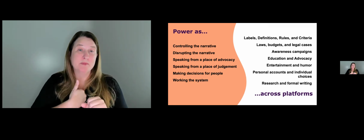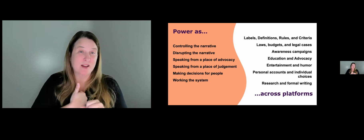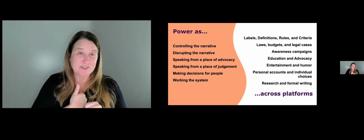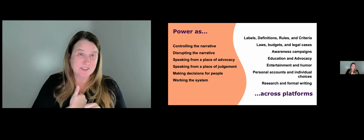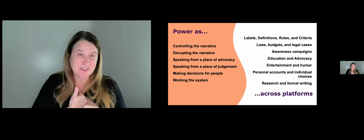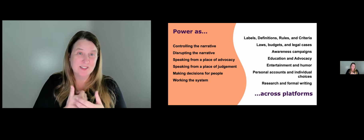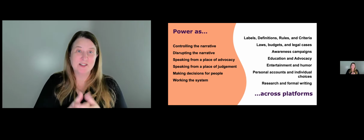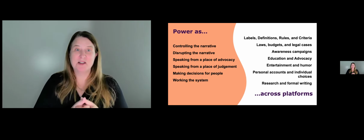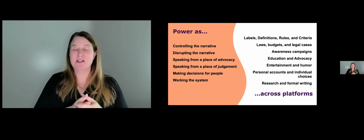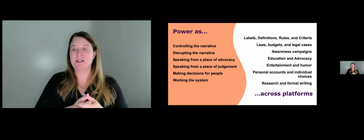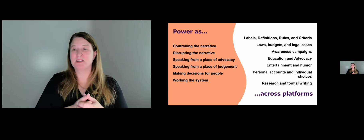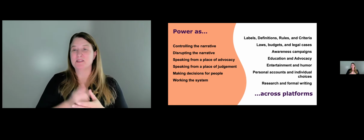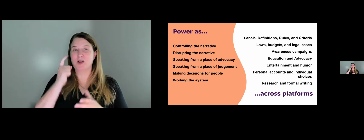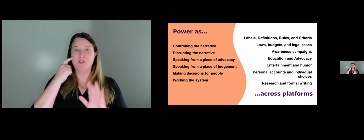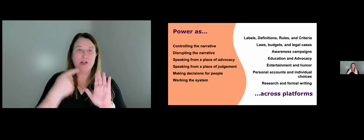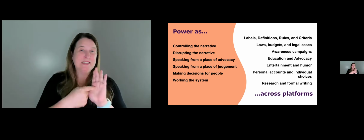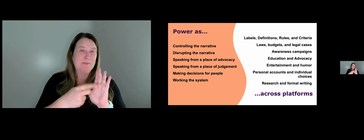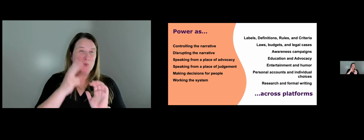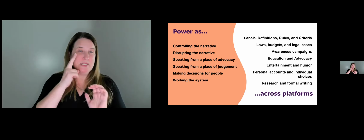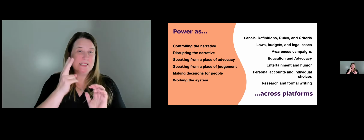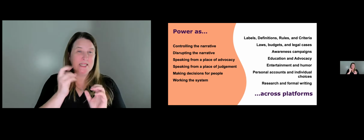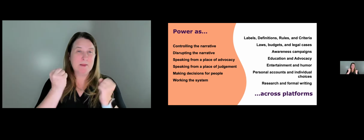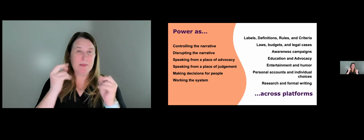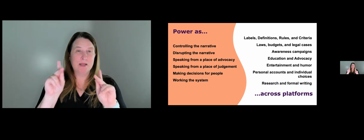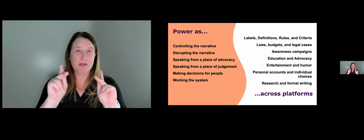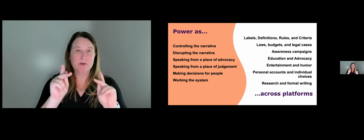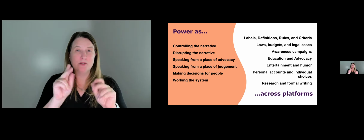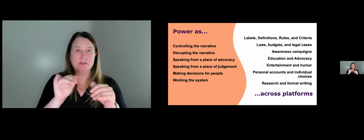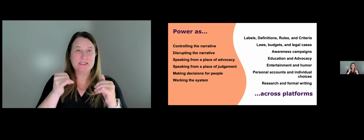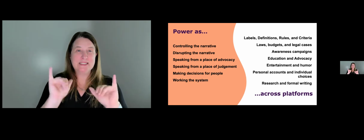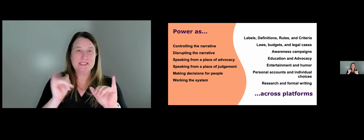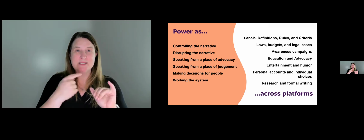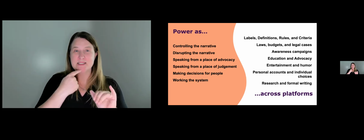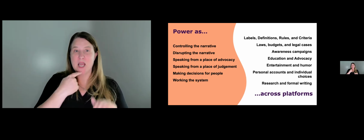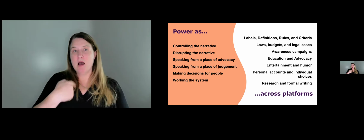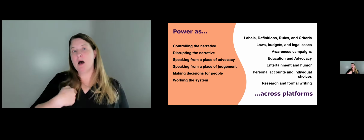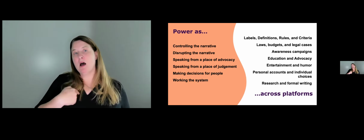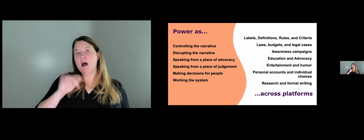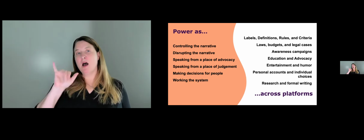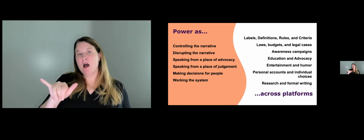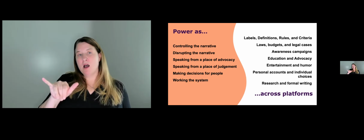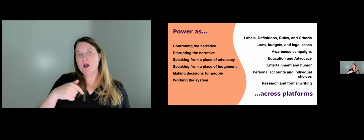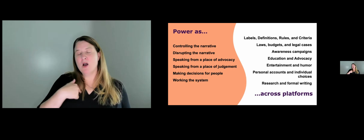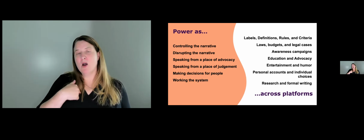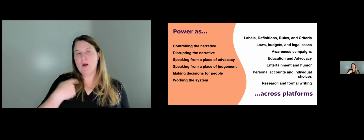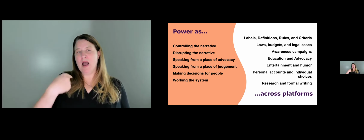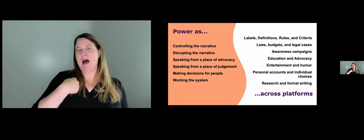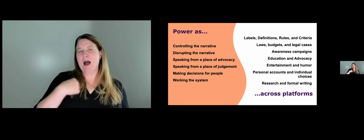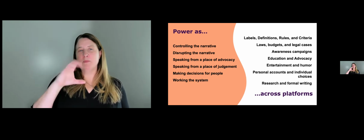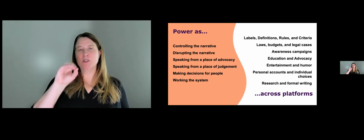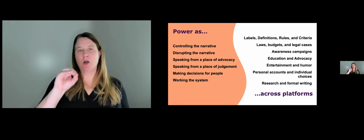them or of themselves, maybe. For example, we'll see many people still